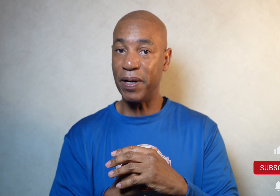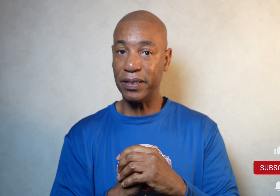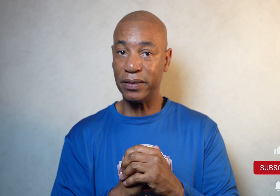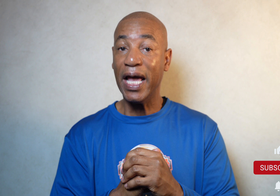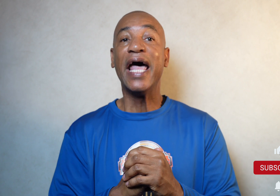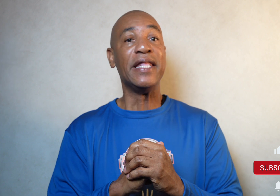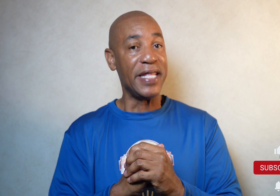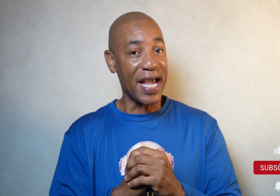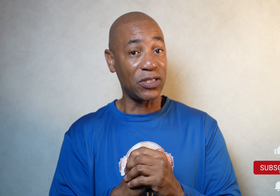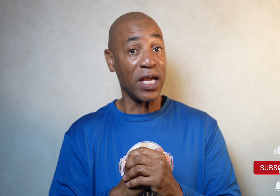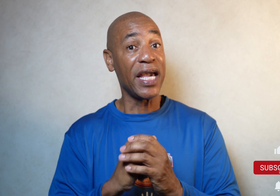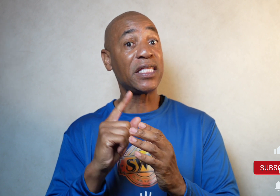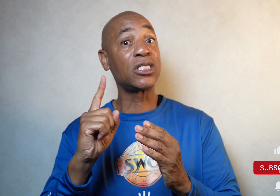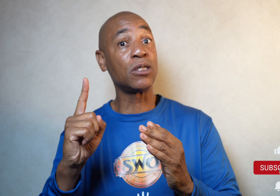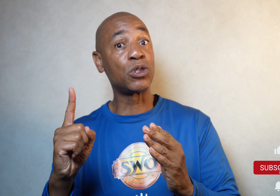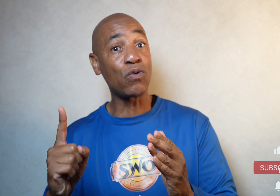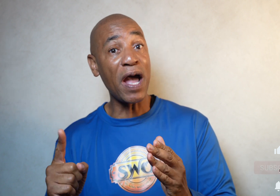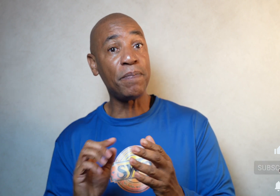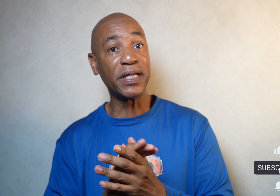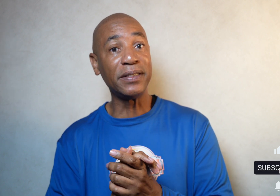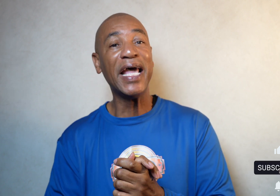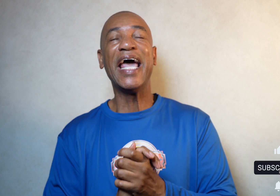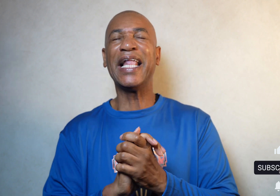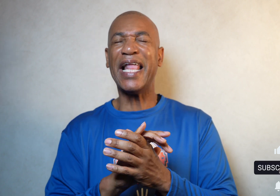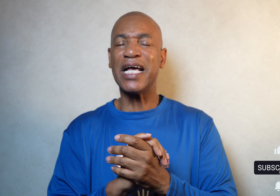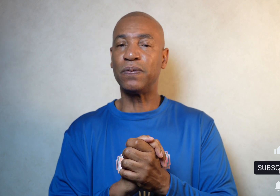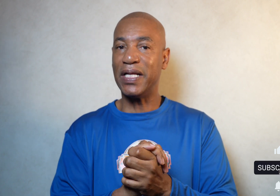button. Next, hit the subscribe button. And last but not